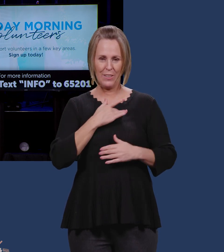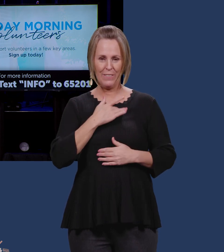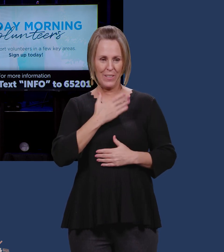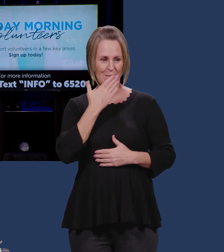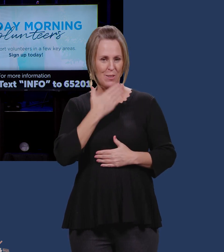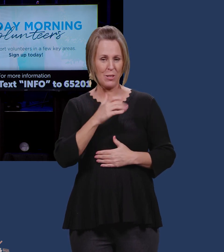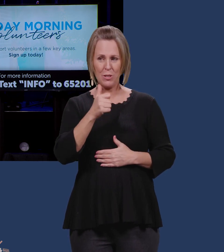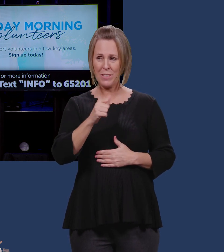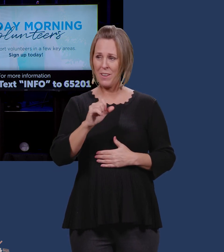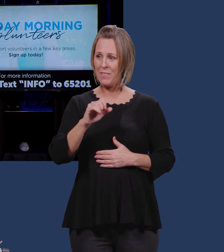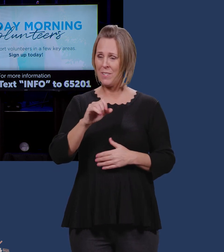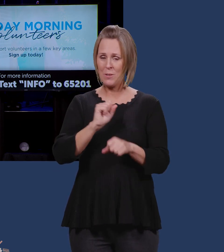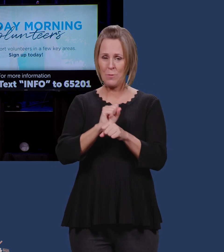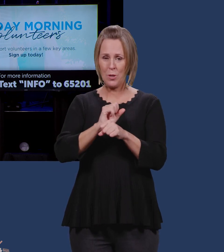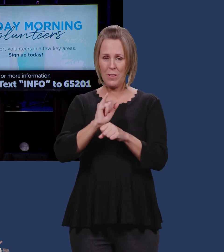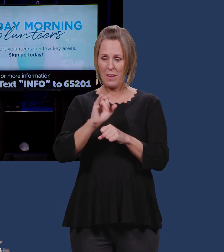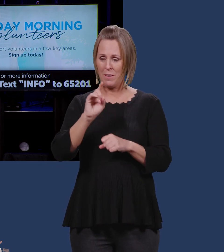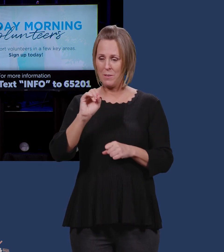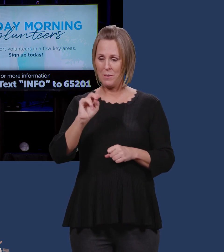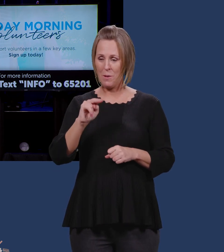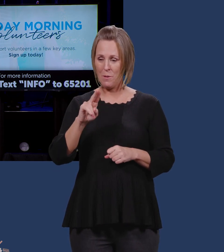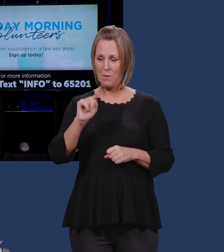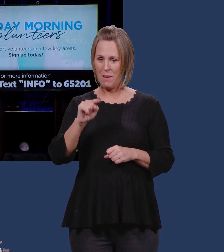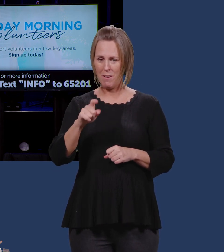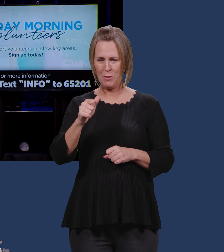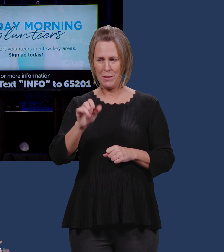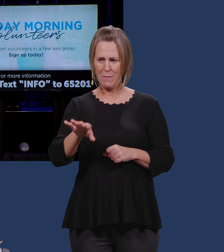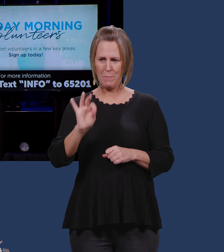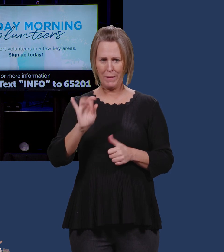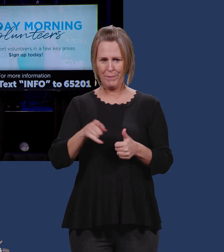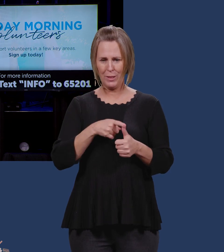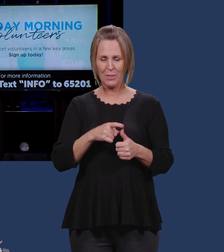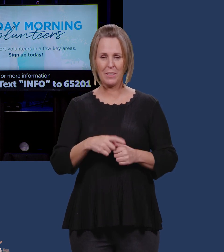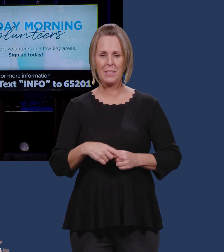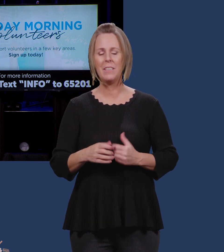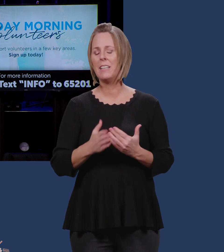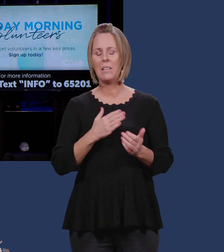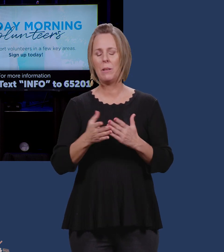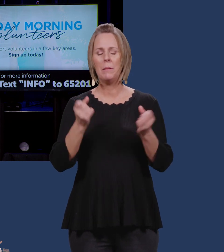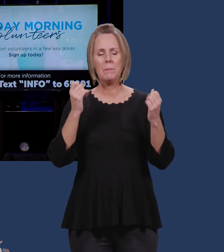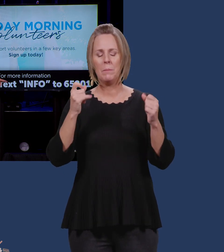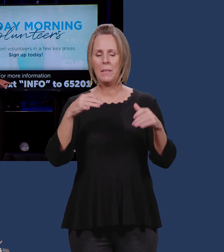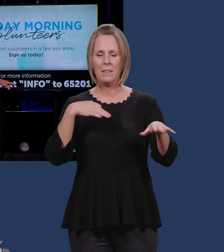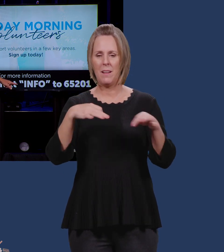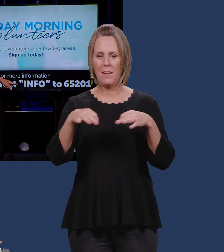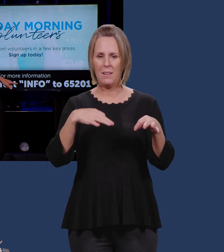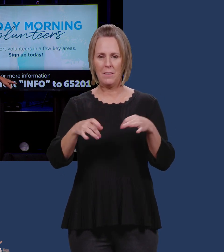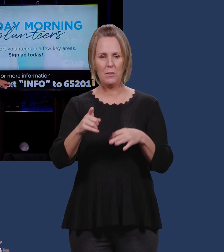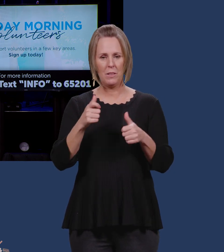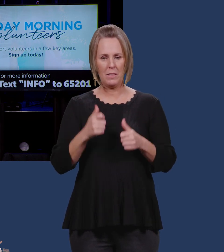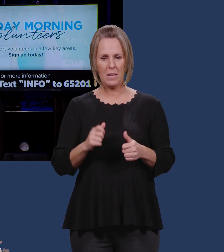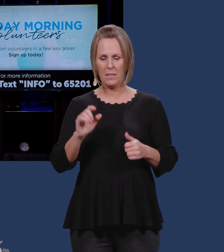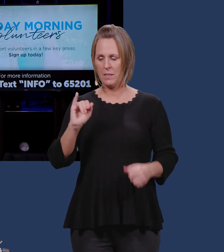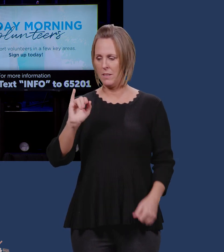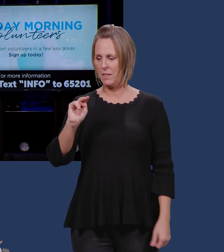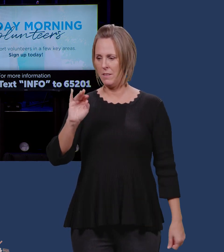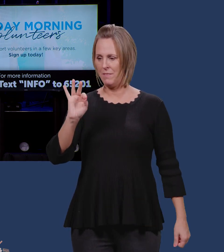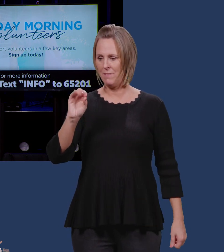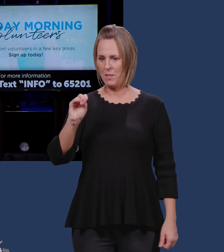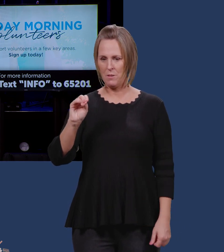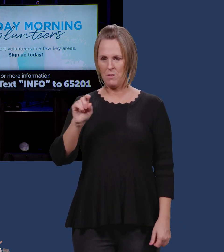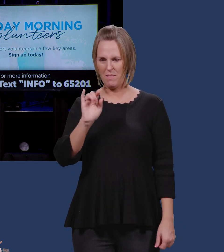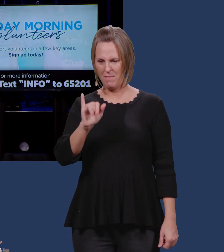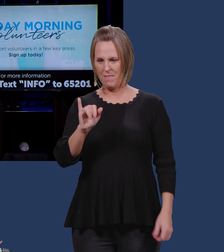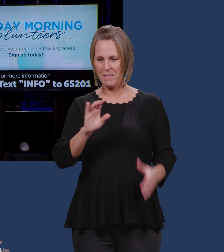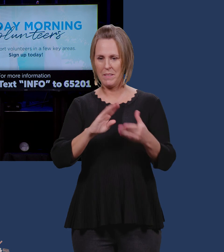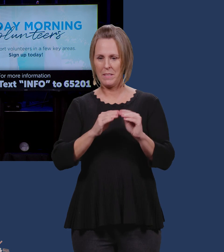pick. Here's what you do. If you're interested in any of these, there's too many details here, just text info to